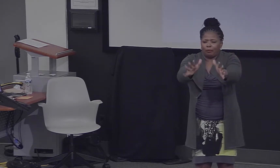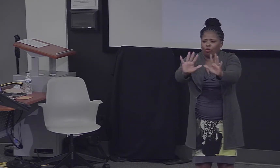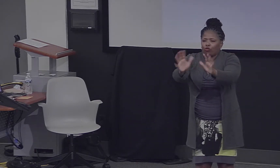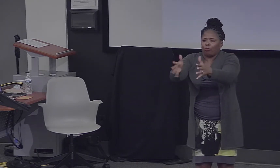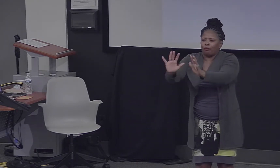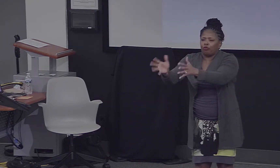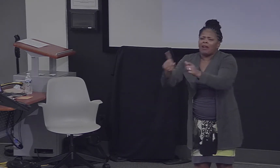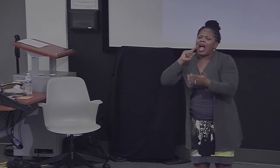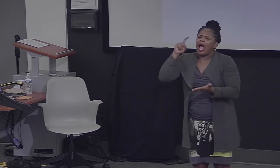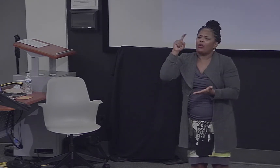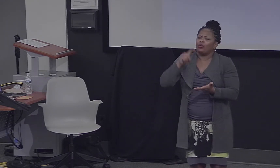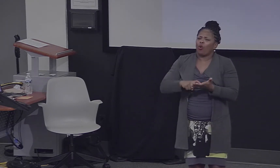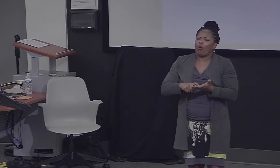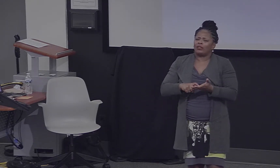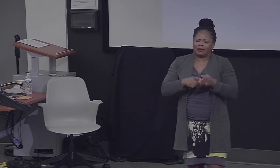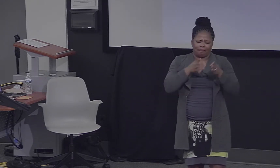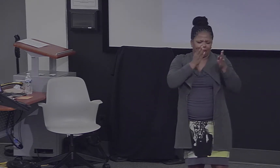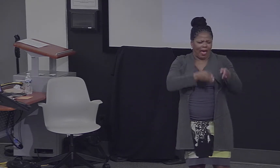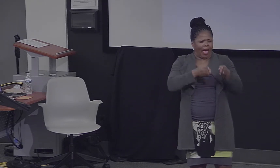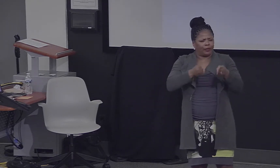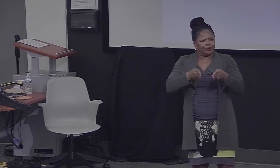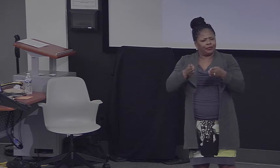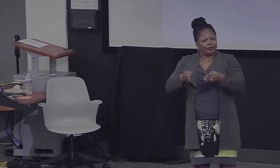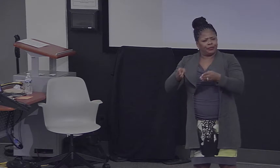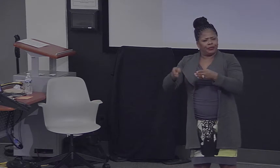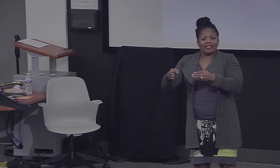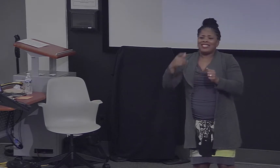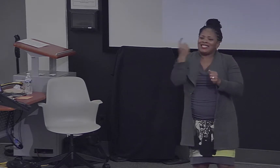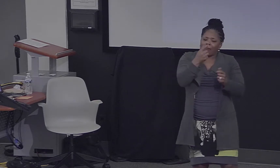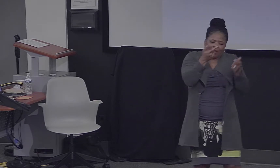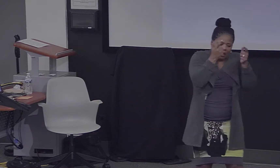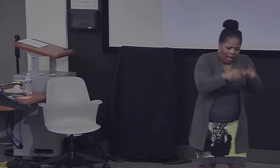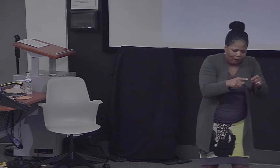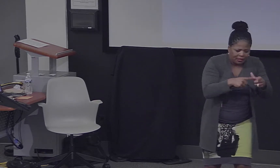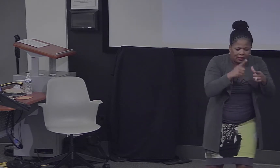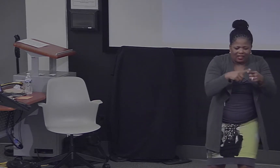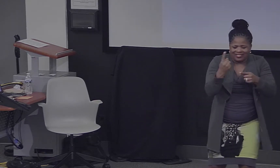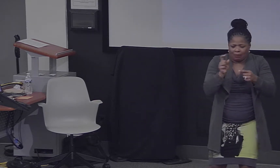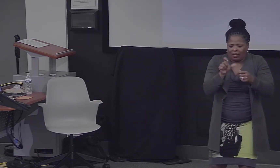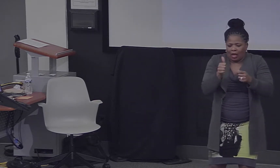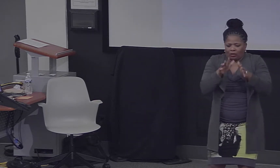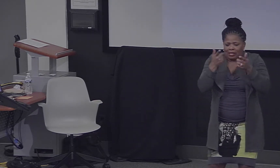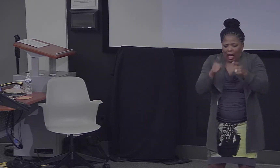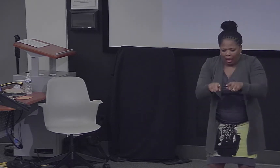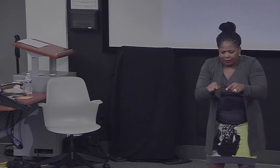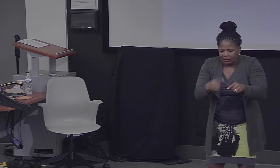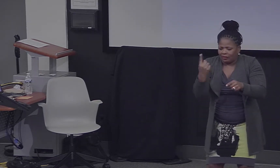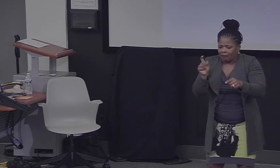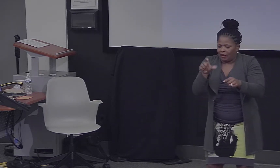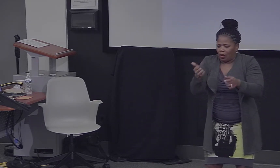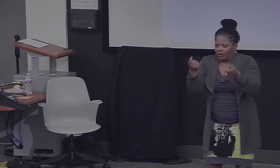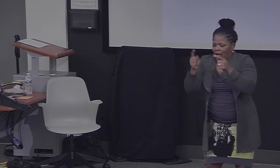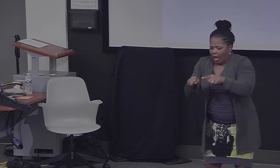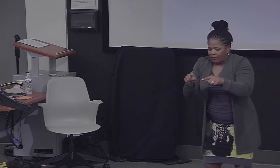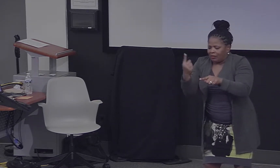So I interviewed members from each of these groups. And during that, I noticed patterns of